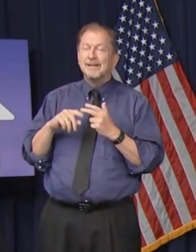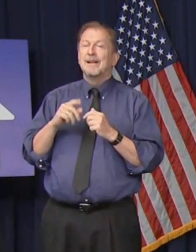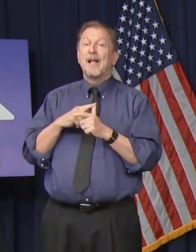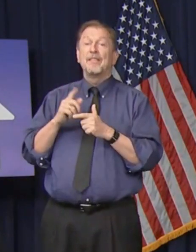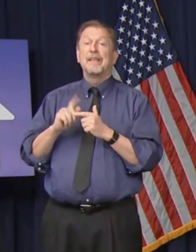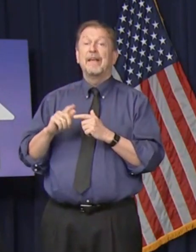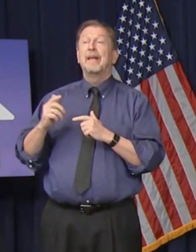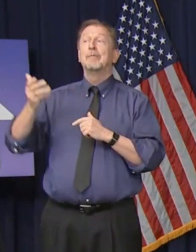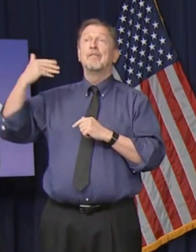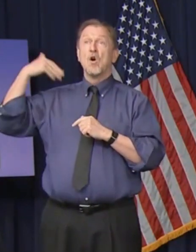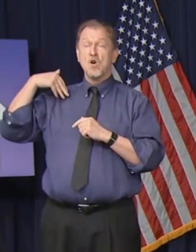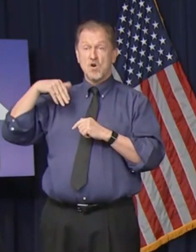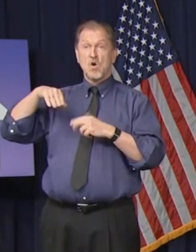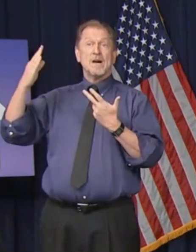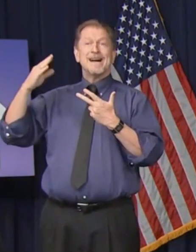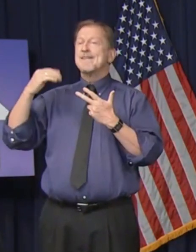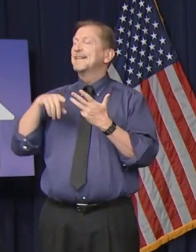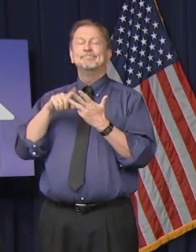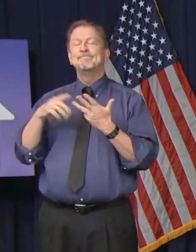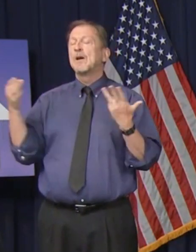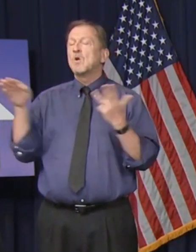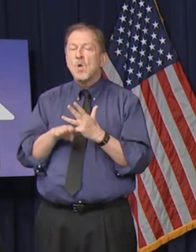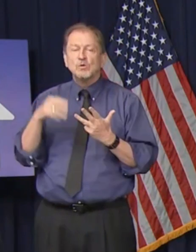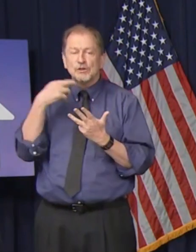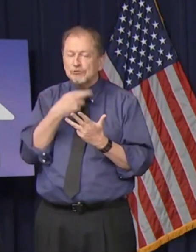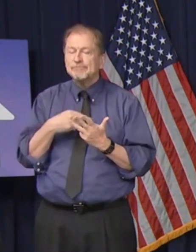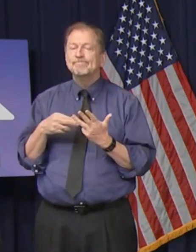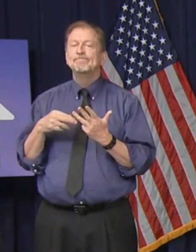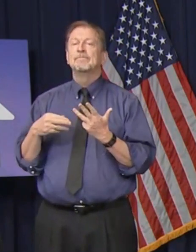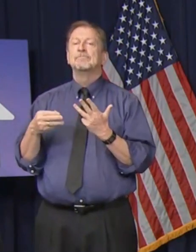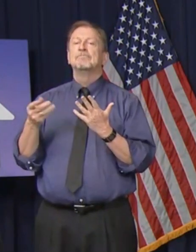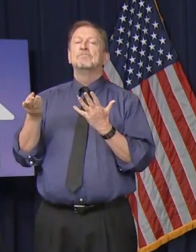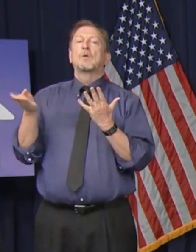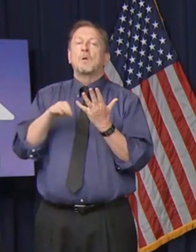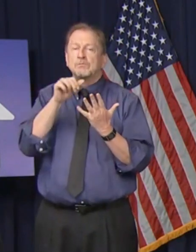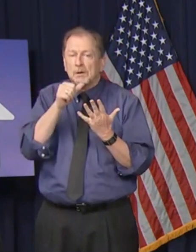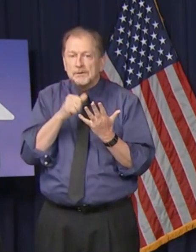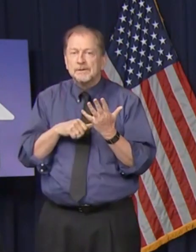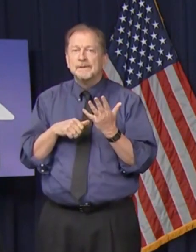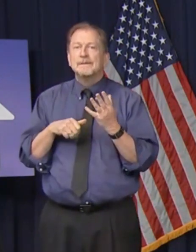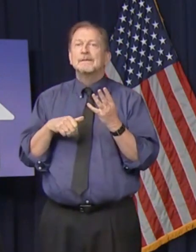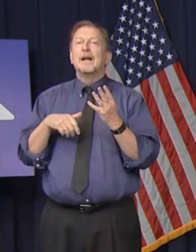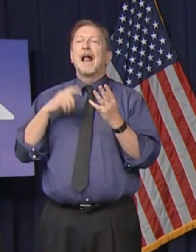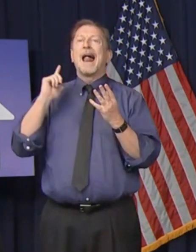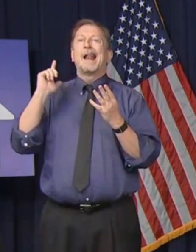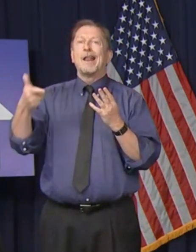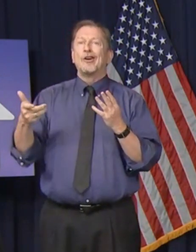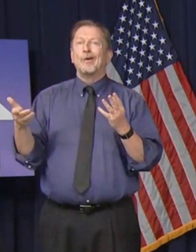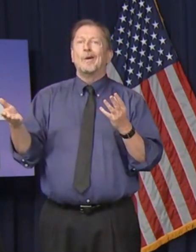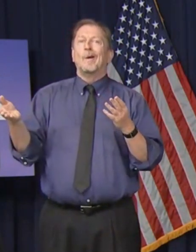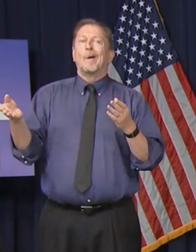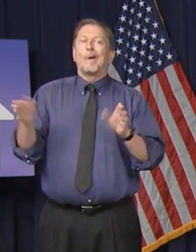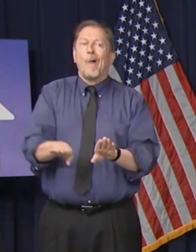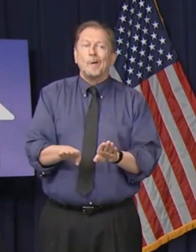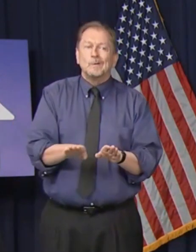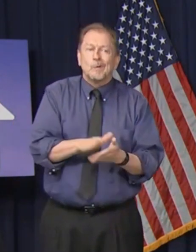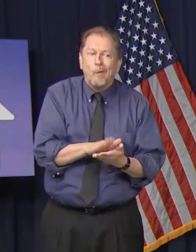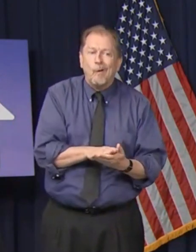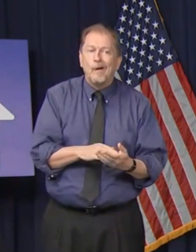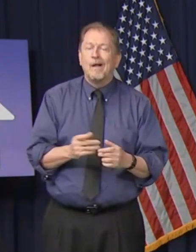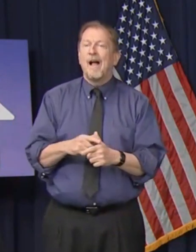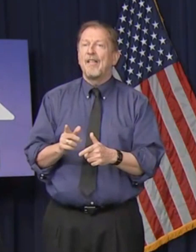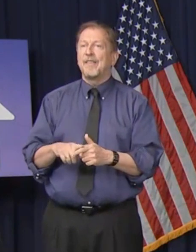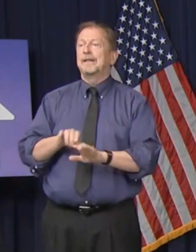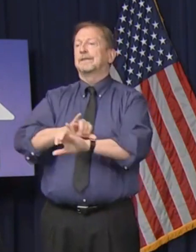be open. Then we said we have to close schools. Then we said stay at home. Those are like, you know, that's a progression of things as